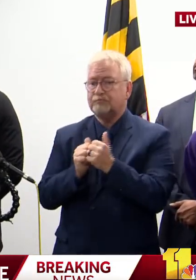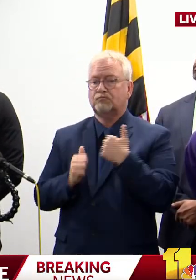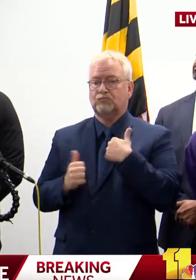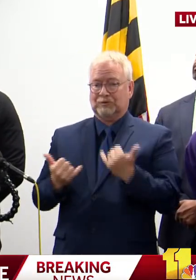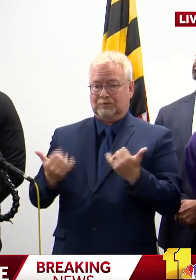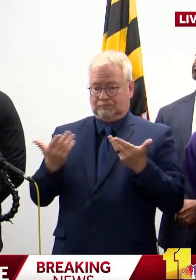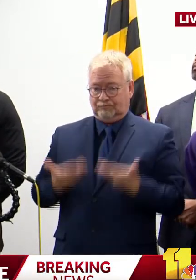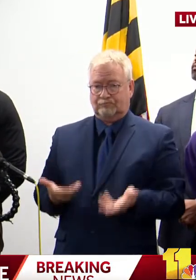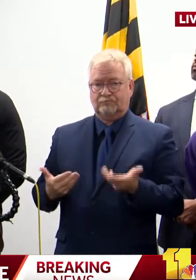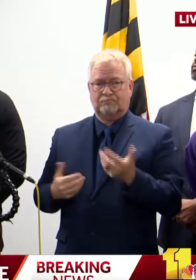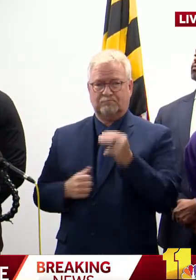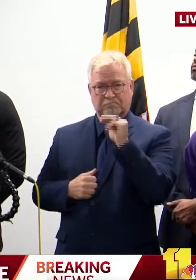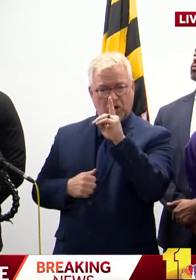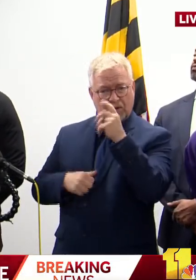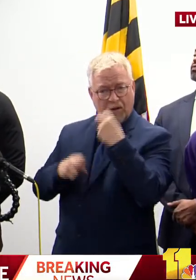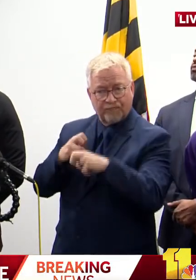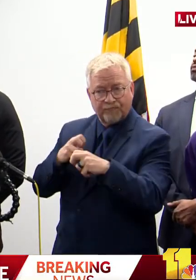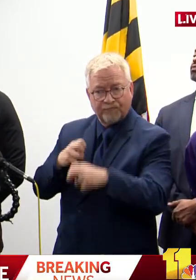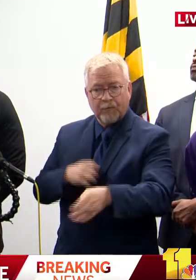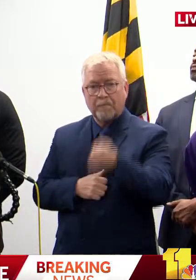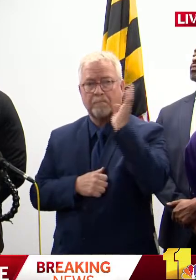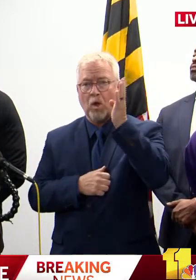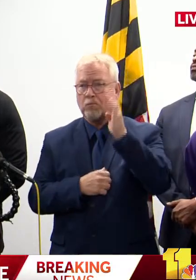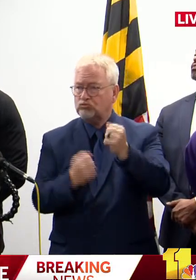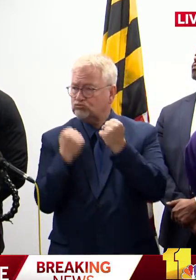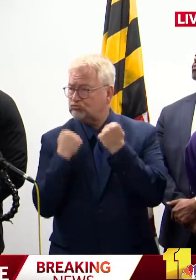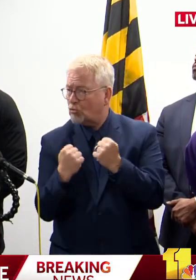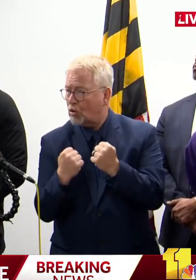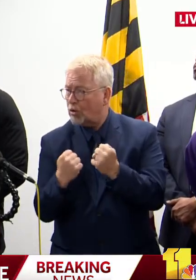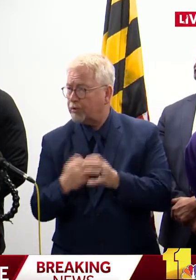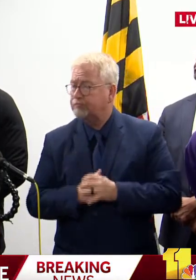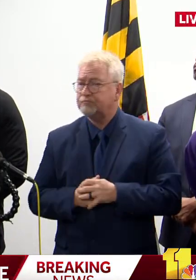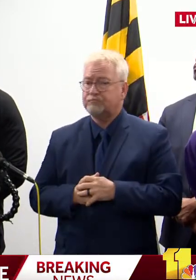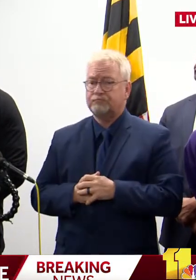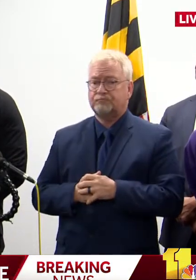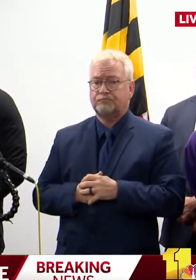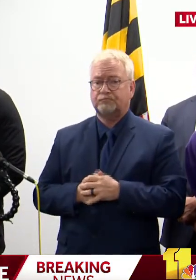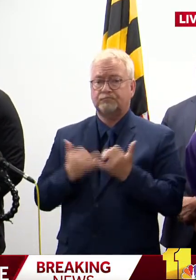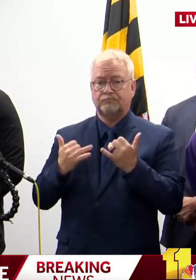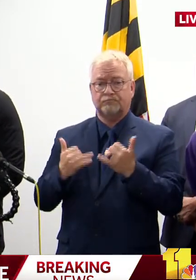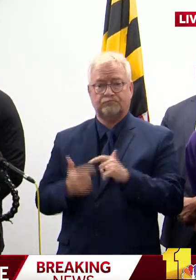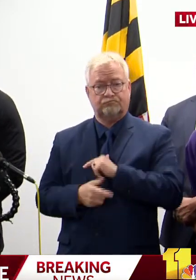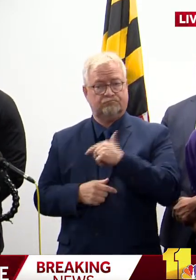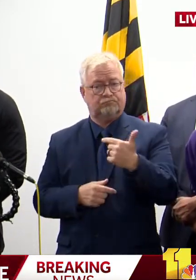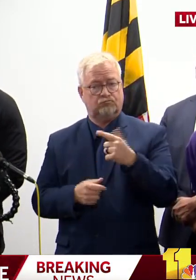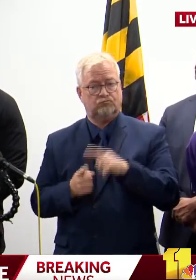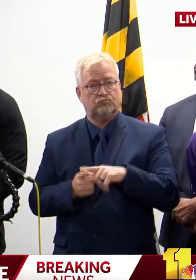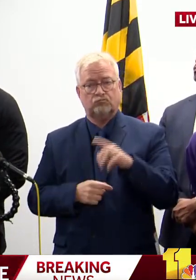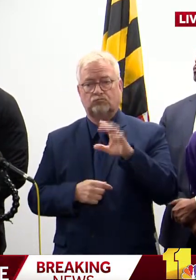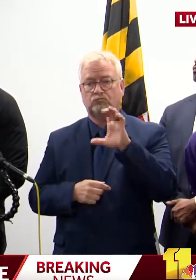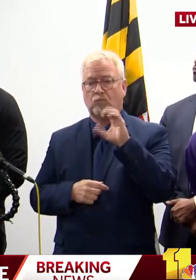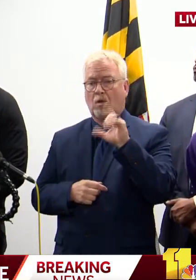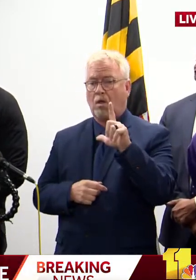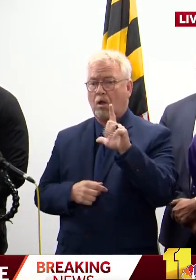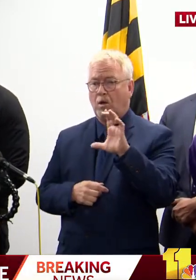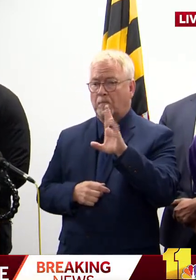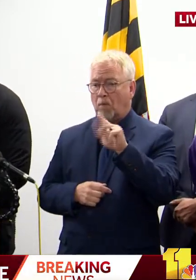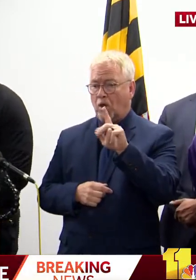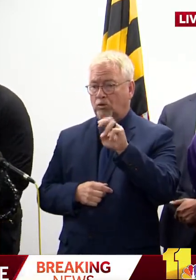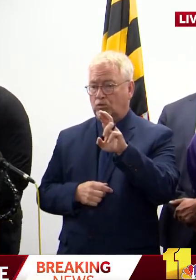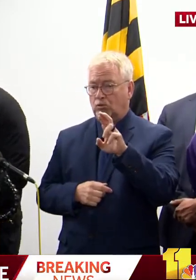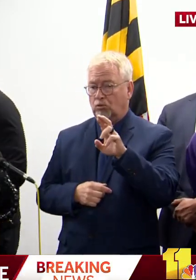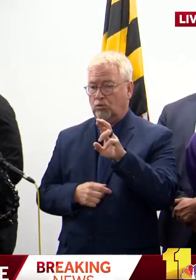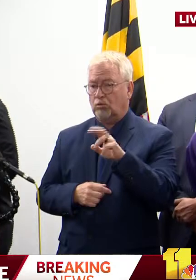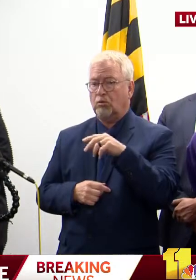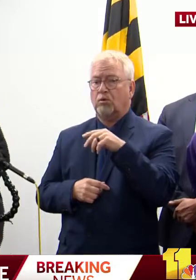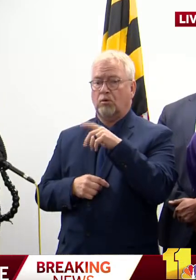Maryland tough and Baltimore strong. I will now turn it over to Colonel Butler from Maryland State Police